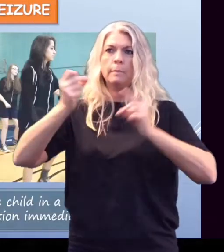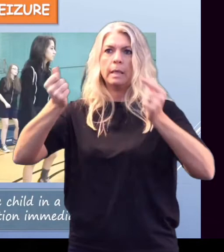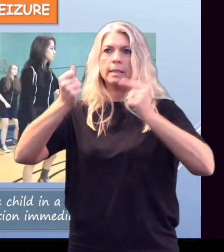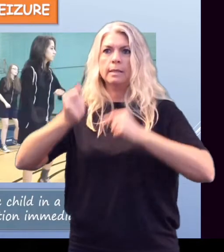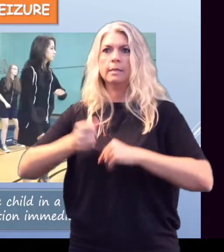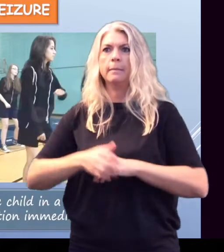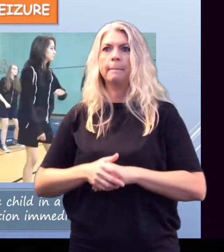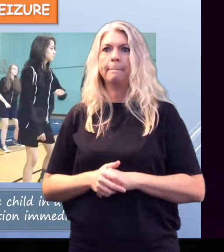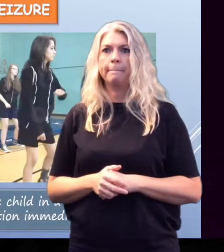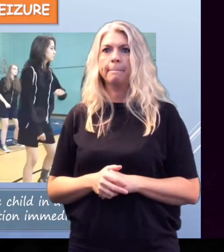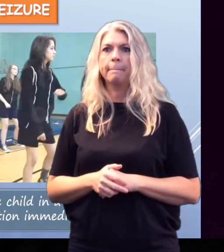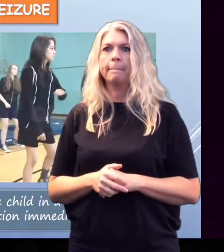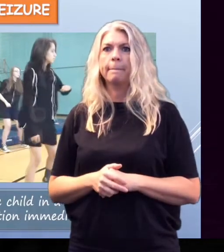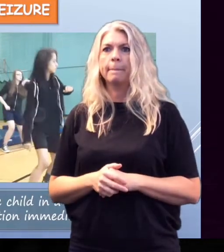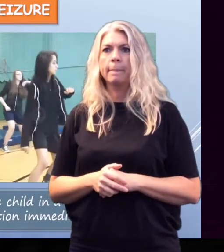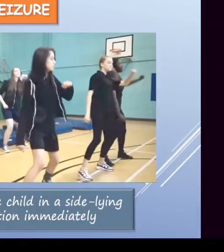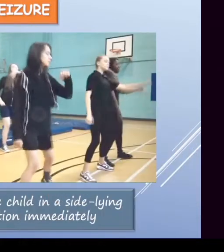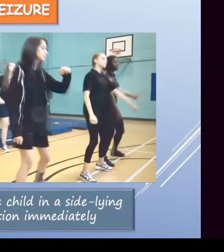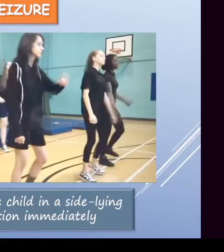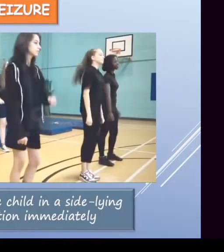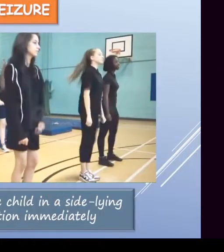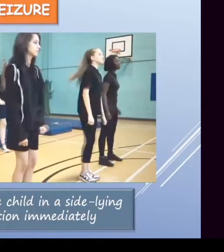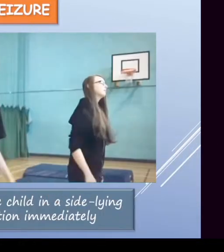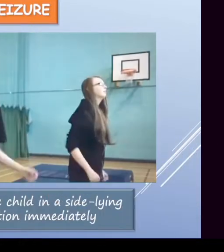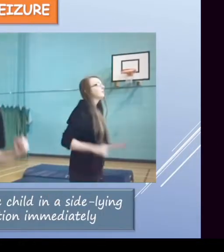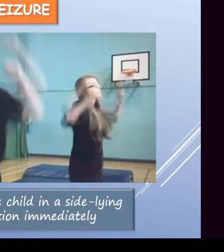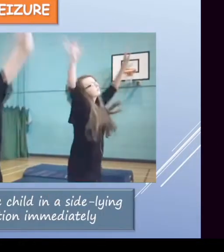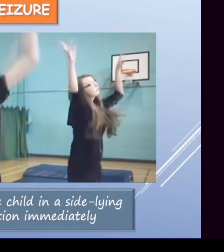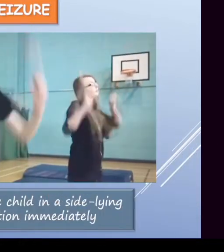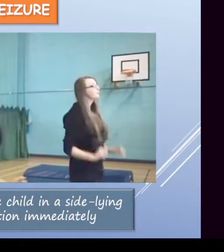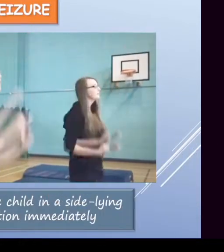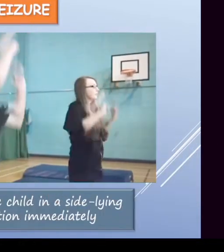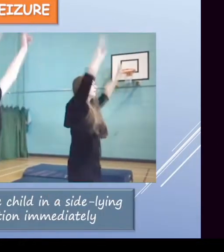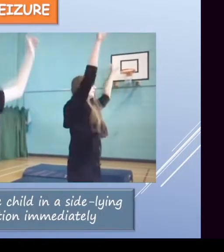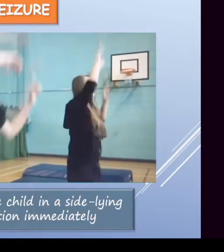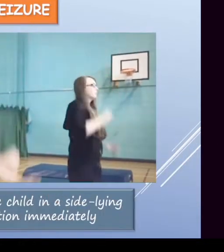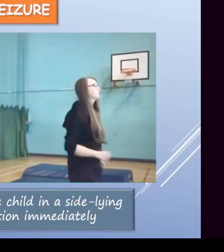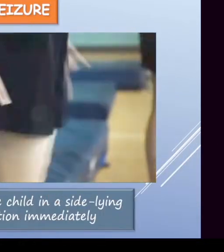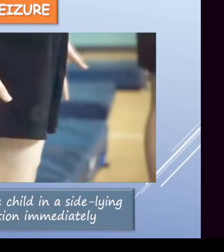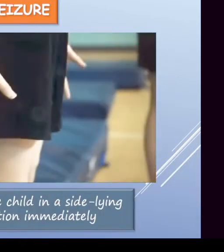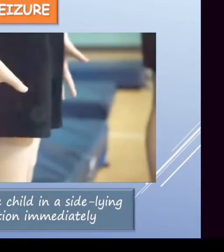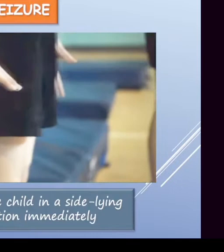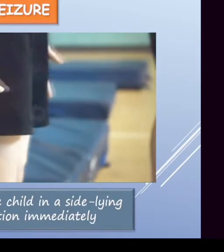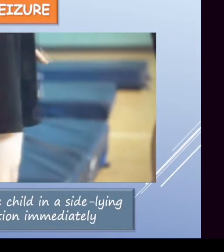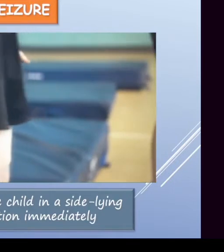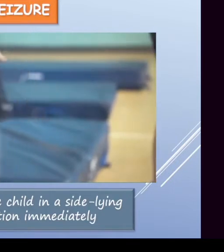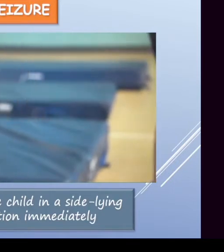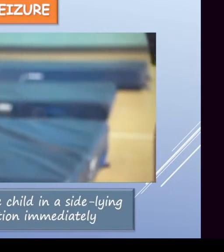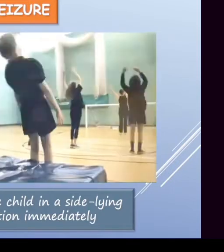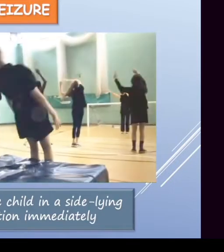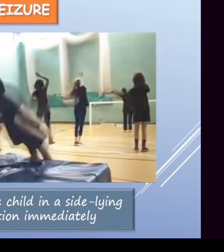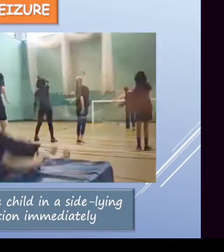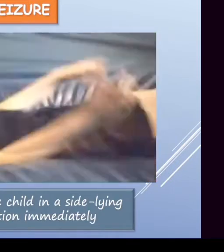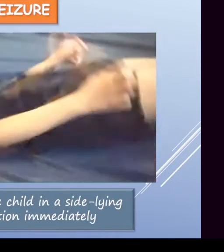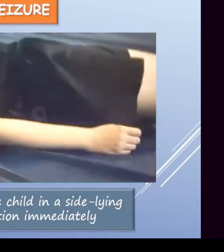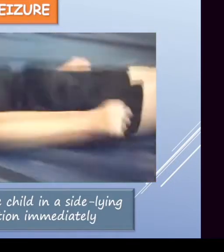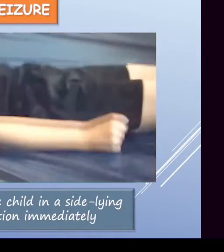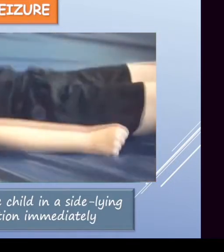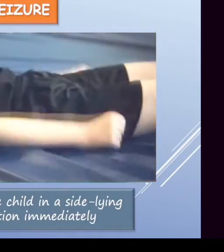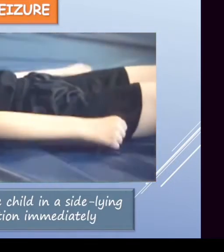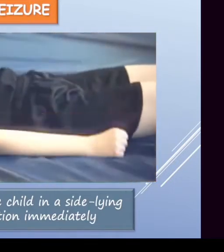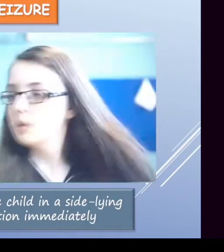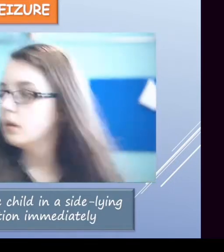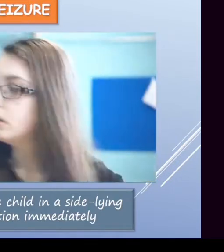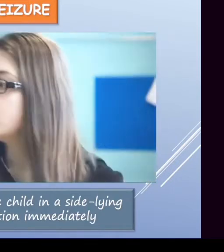position immediately. 2, 2, 3, 4, 3, 2, 3, 4, 4, 2, 3, 4.